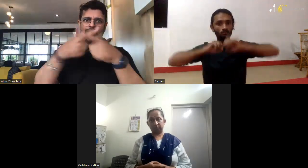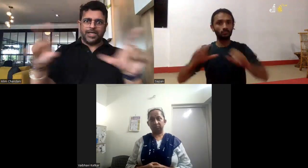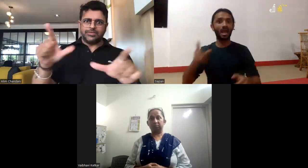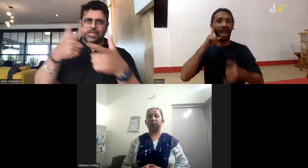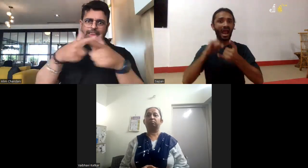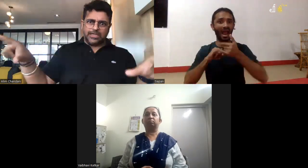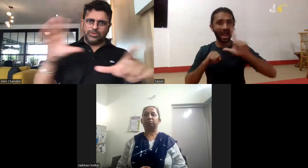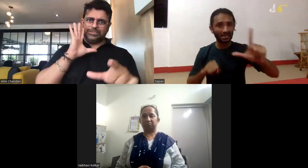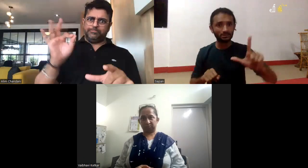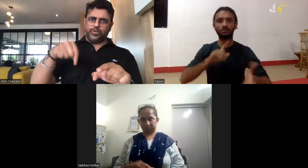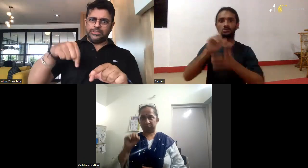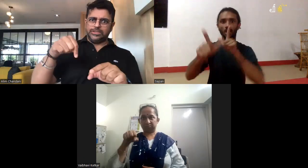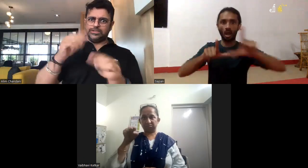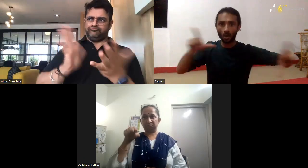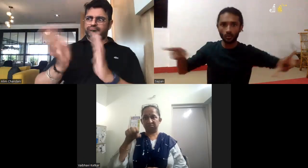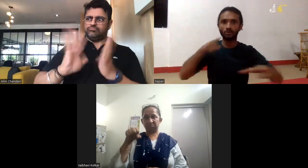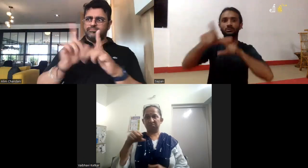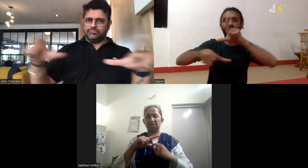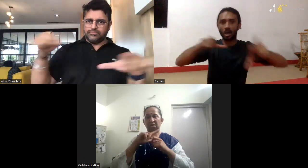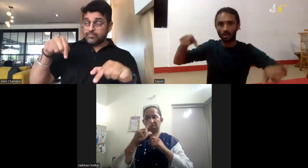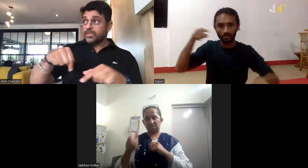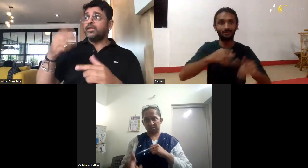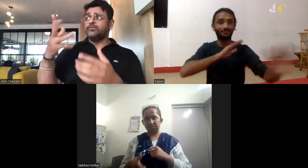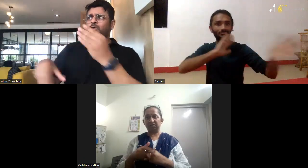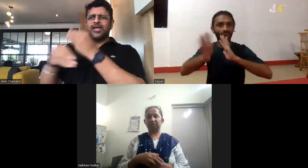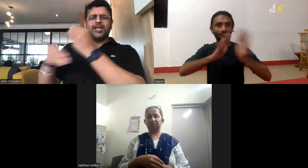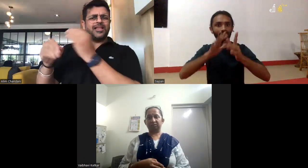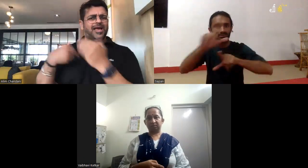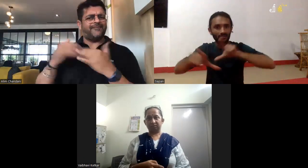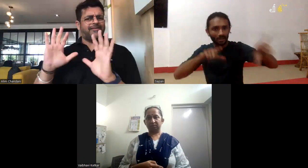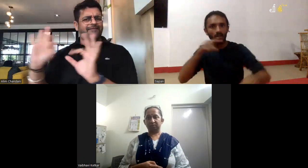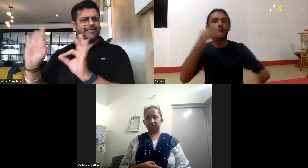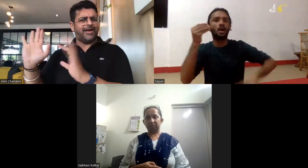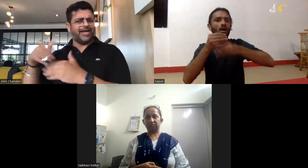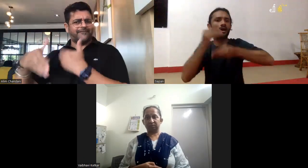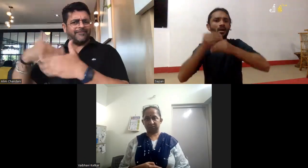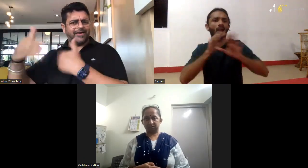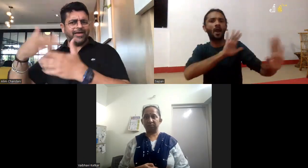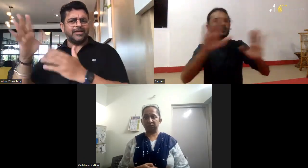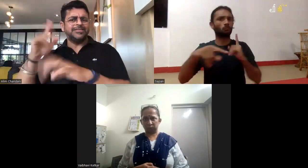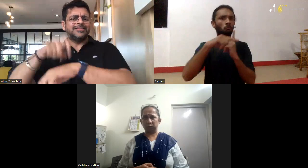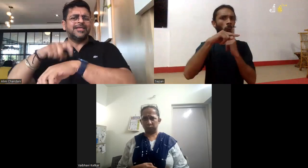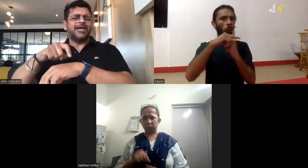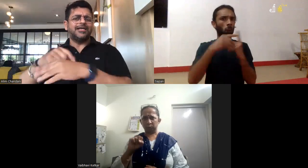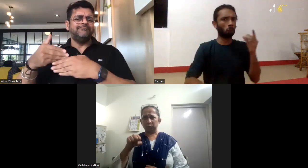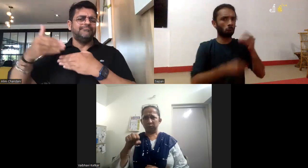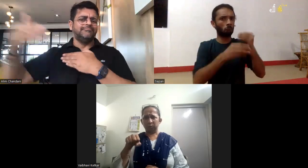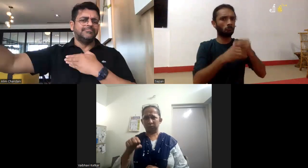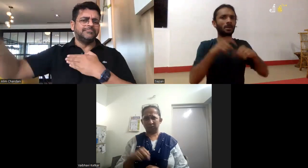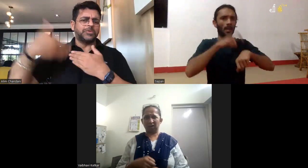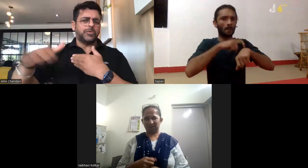so the IQ, it's not equivalent to the hearing people. When I see the deaf people,